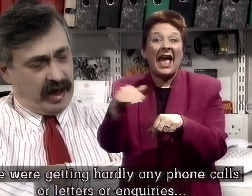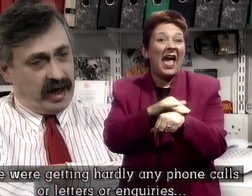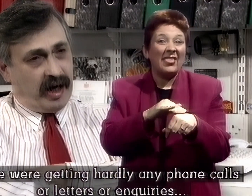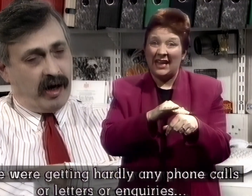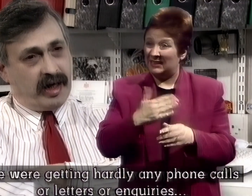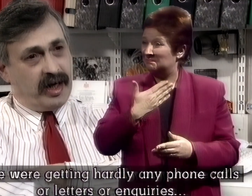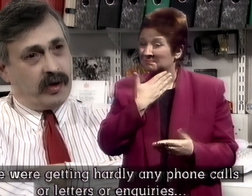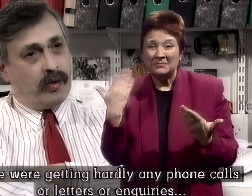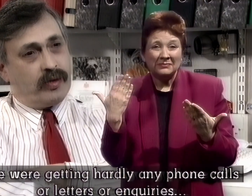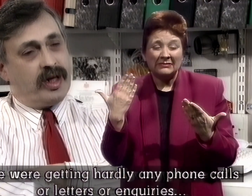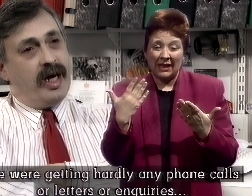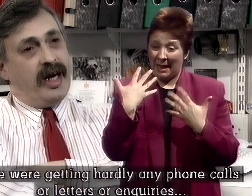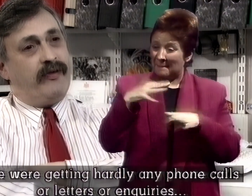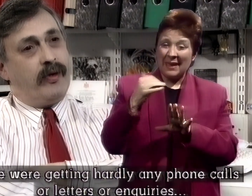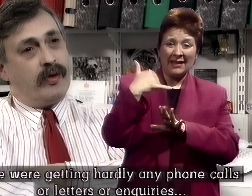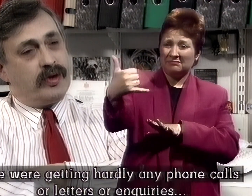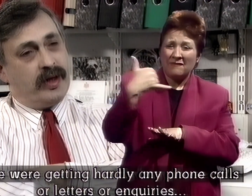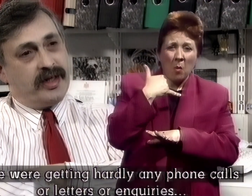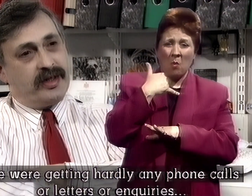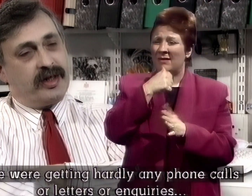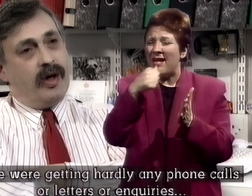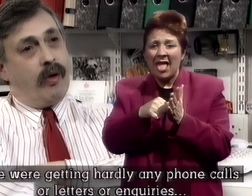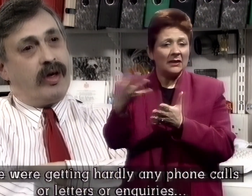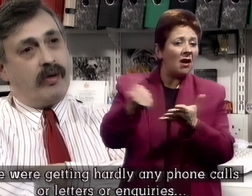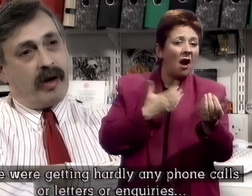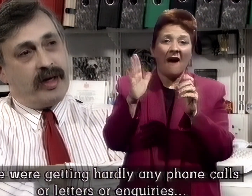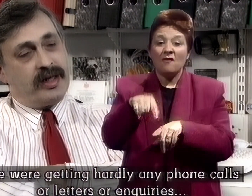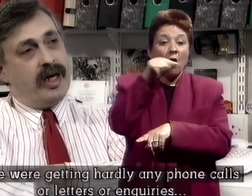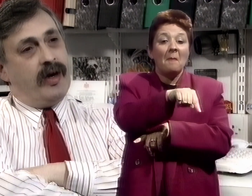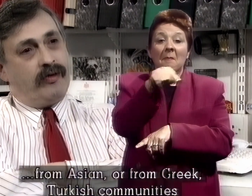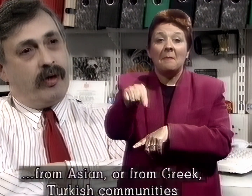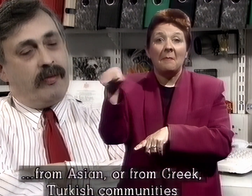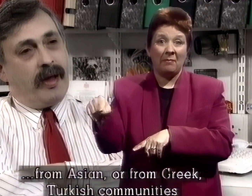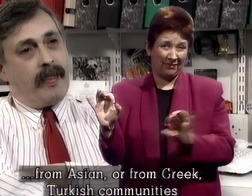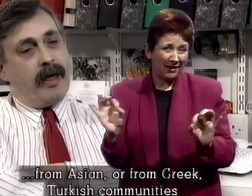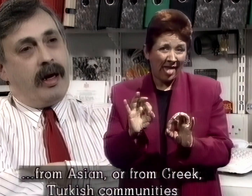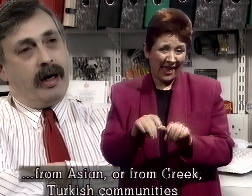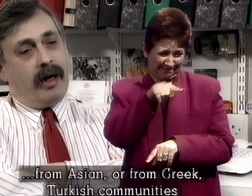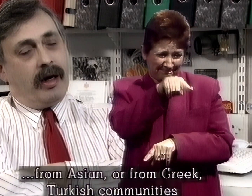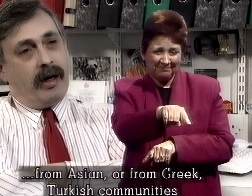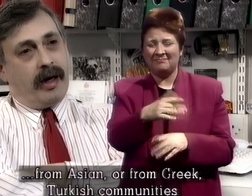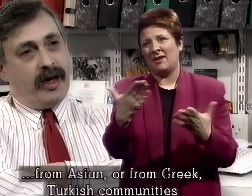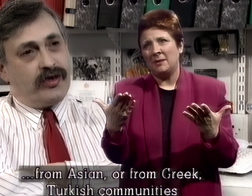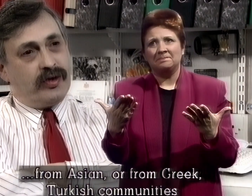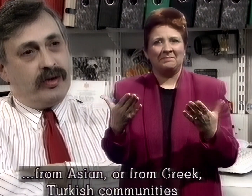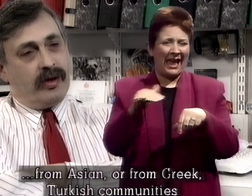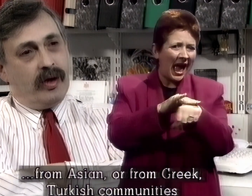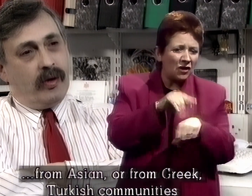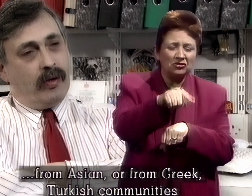getting hardly any calls, any phone calls or letters or inquiries from Asian